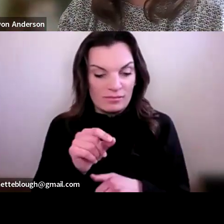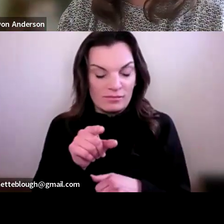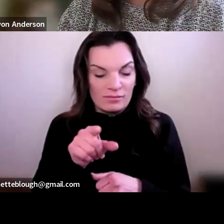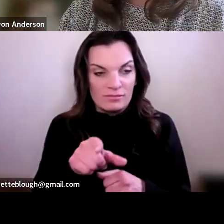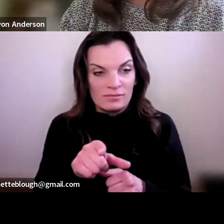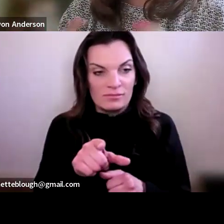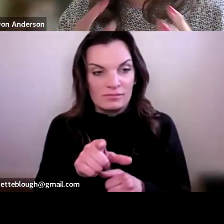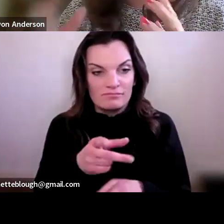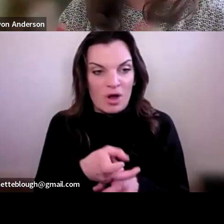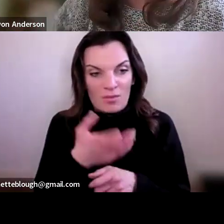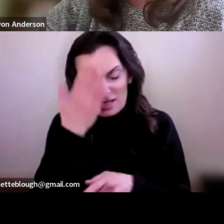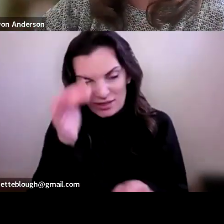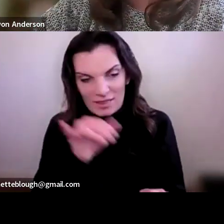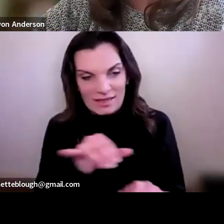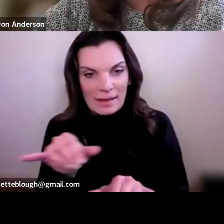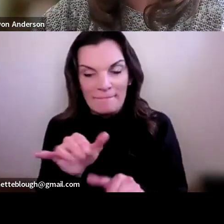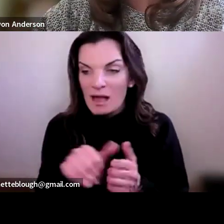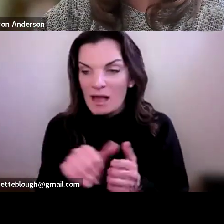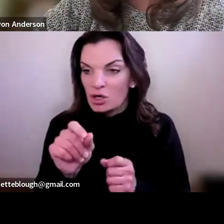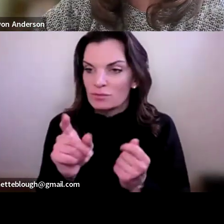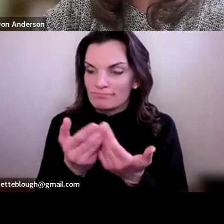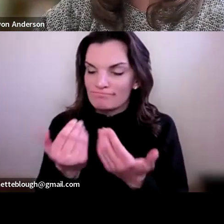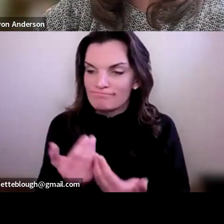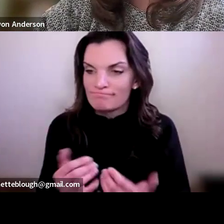to do because they are the same? How do you make that delineation?